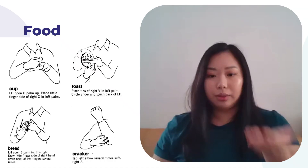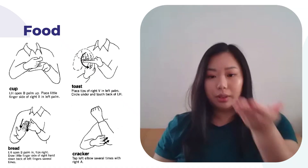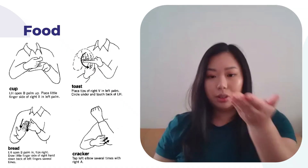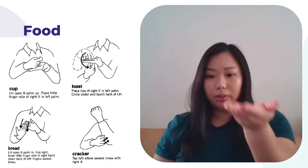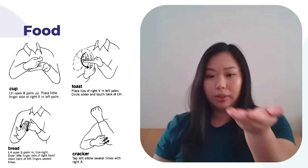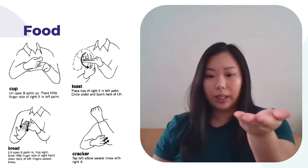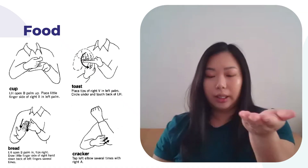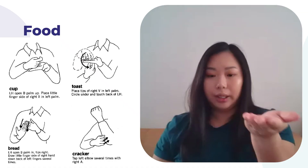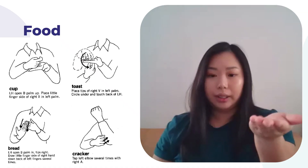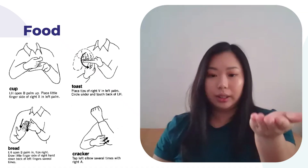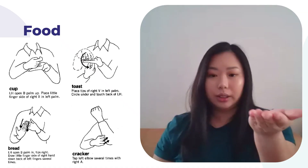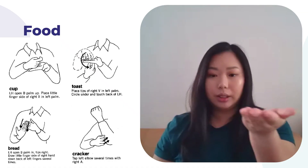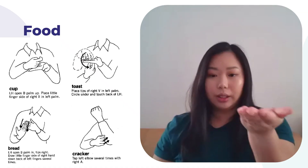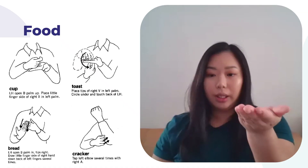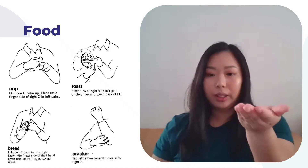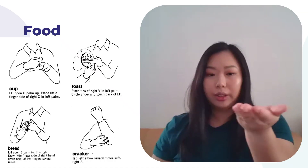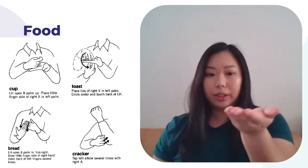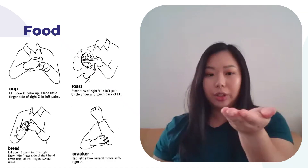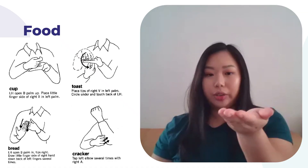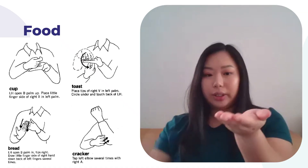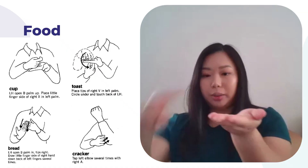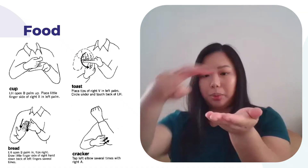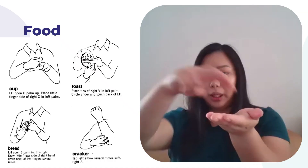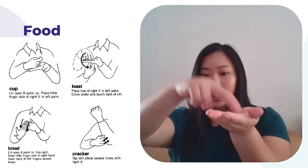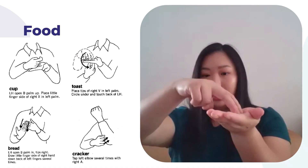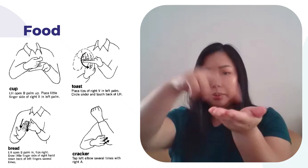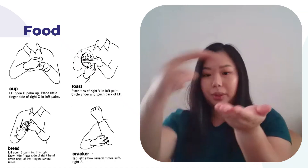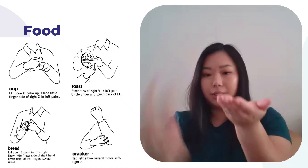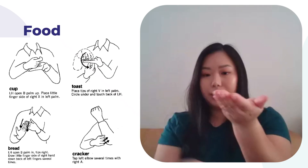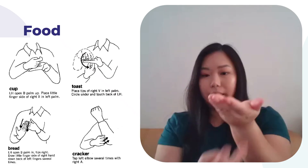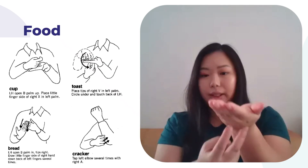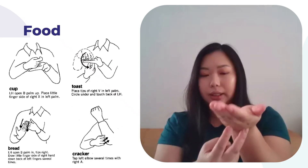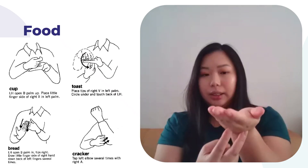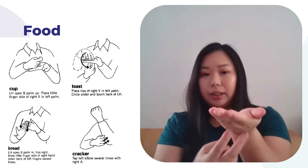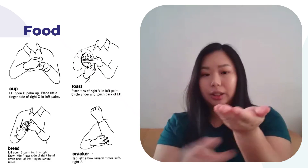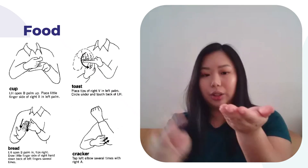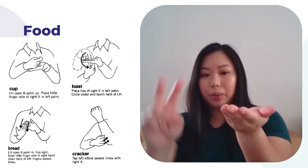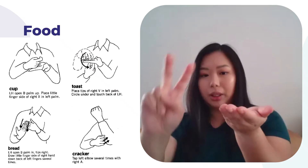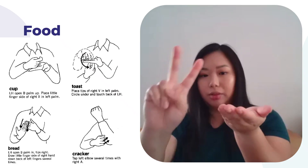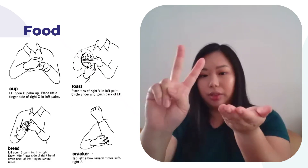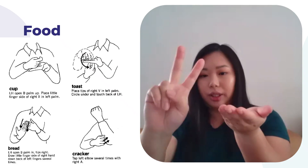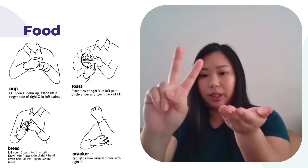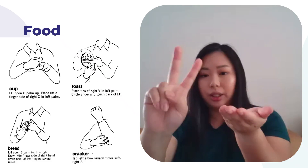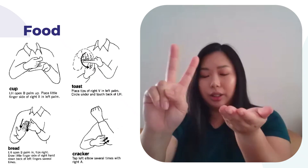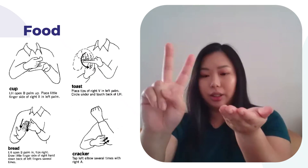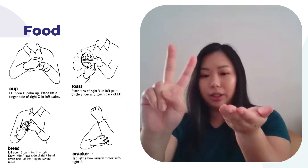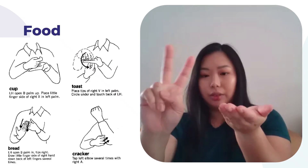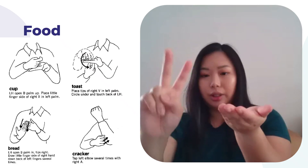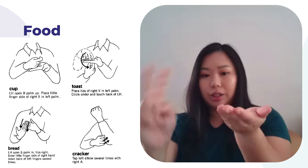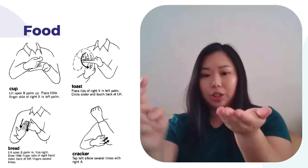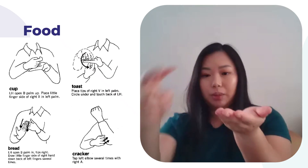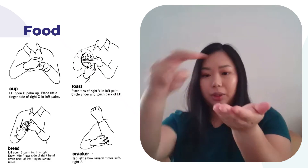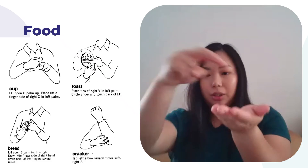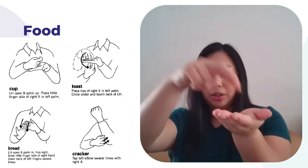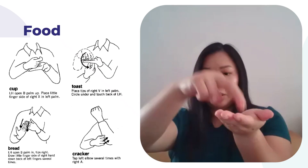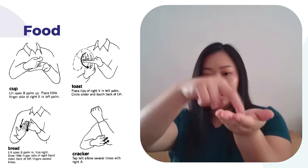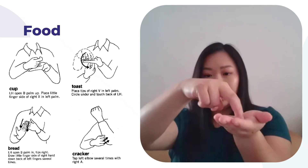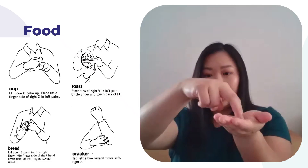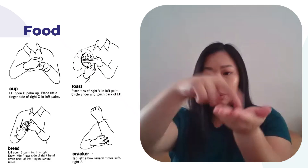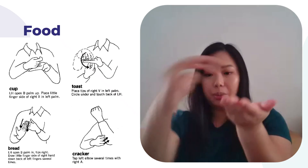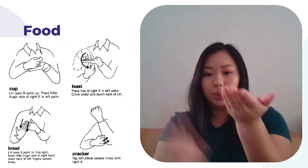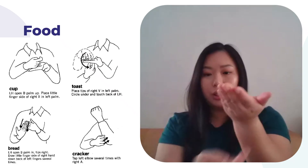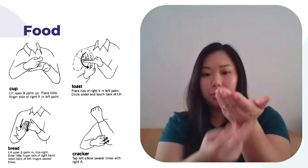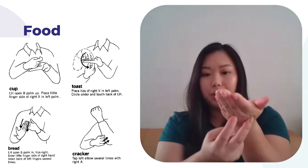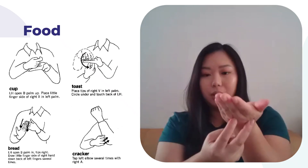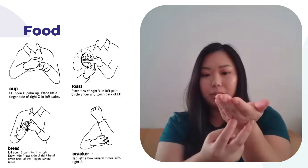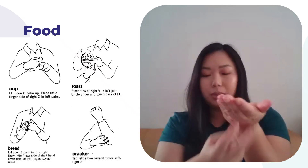Toast, flat hand, and you're going to toast the bread on both sides. So you make a V with this shape and you go